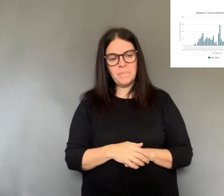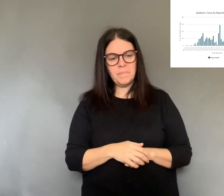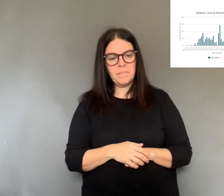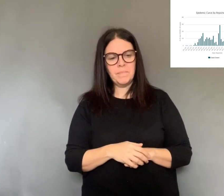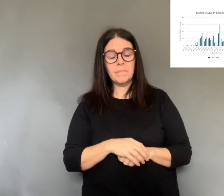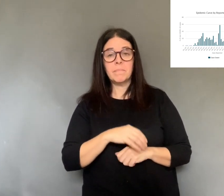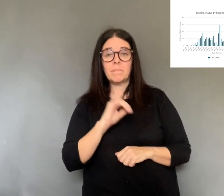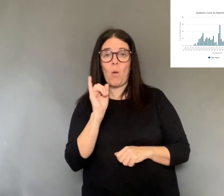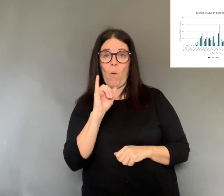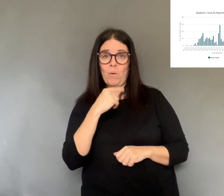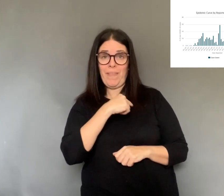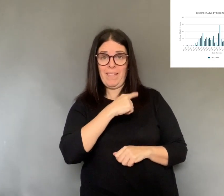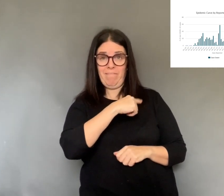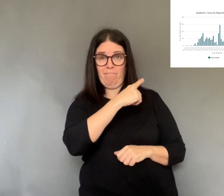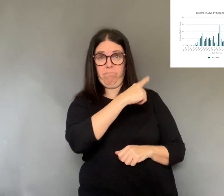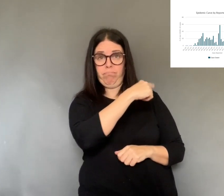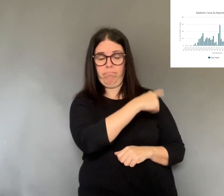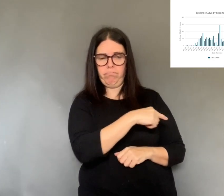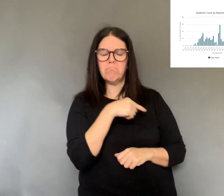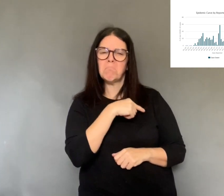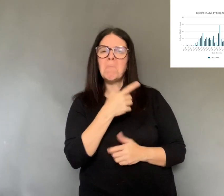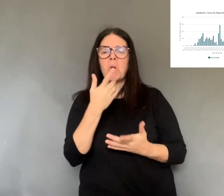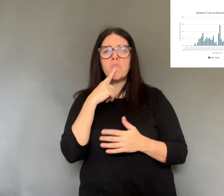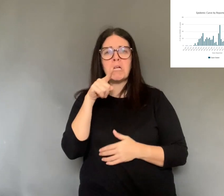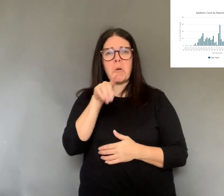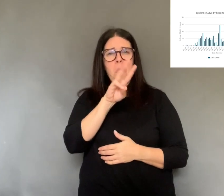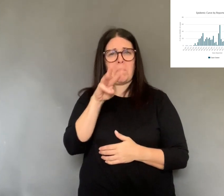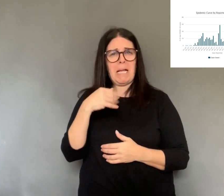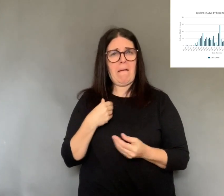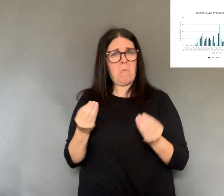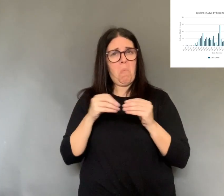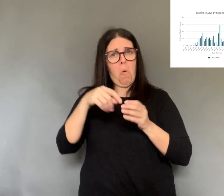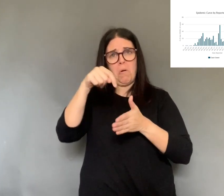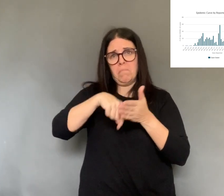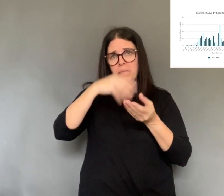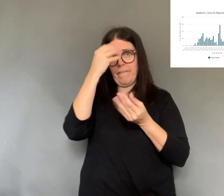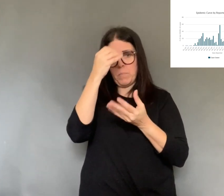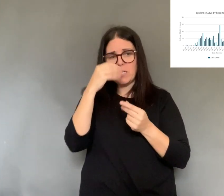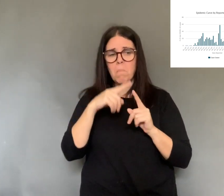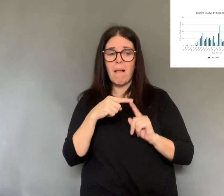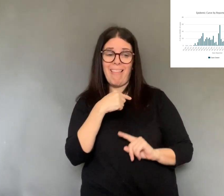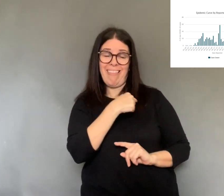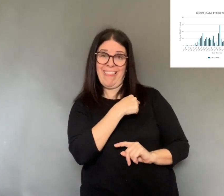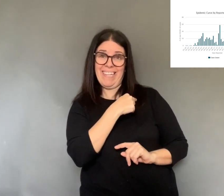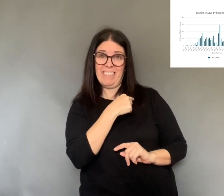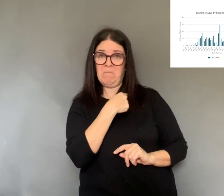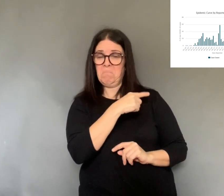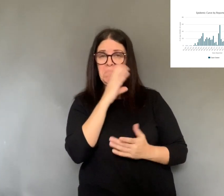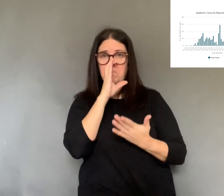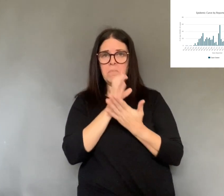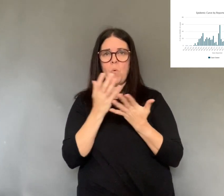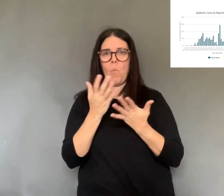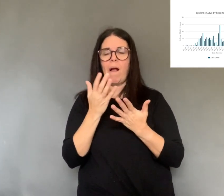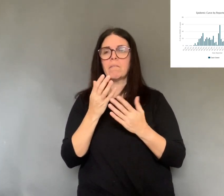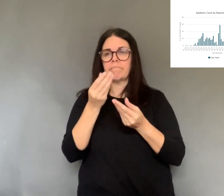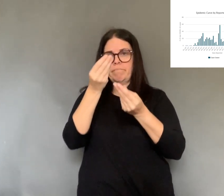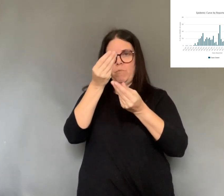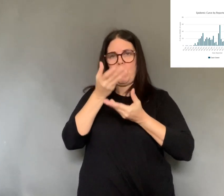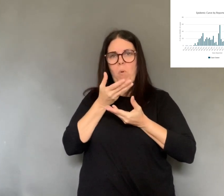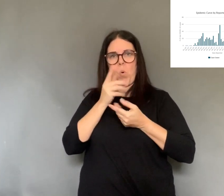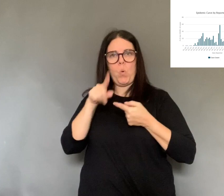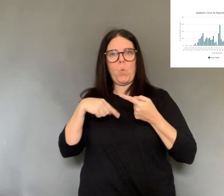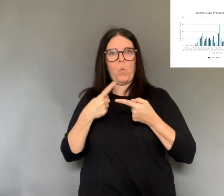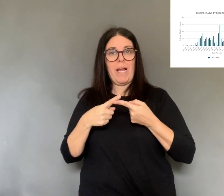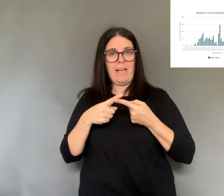This epicurve that we also report on our website, there are a number of other useful information available on our website. It just shows